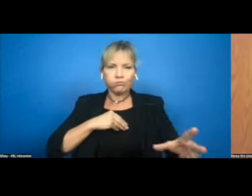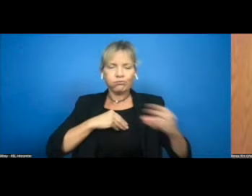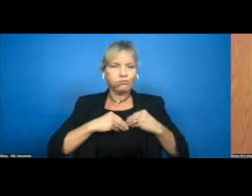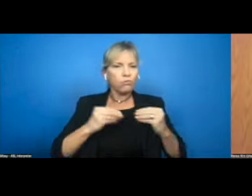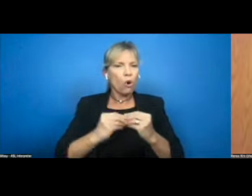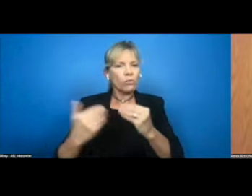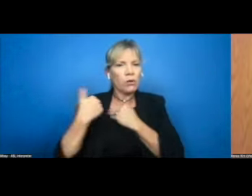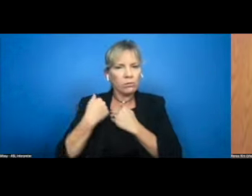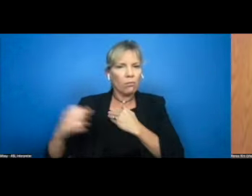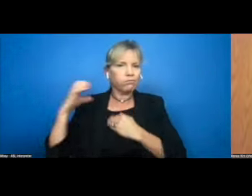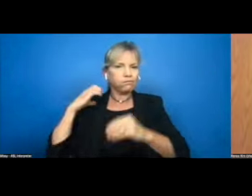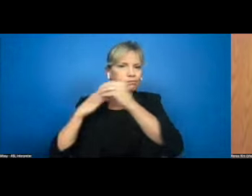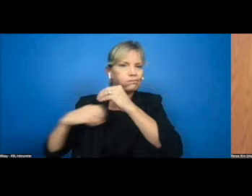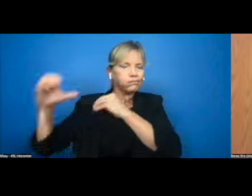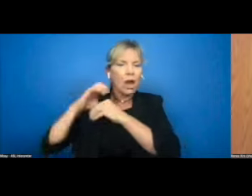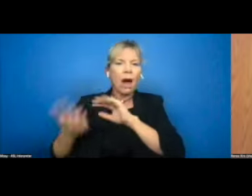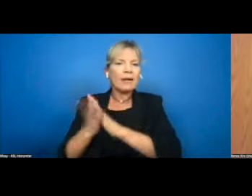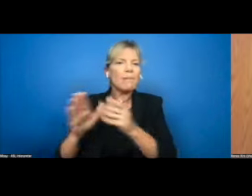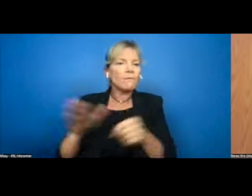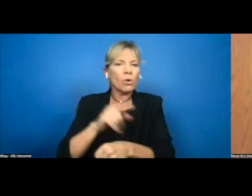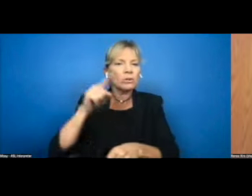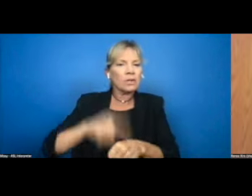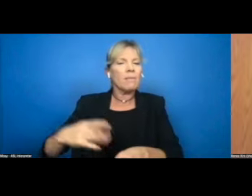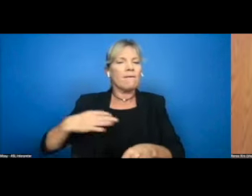and became the full-time volunteer coordinator.